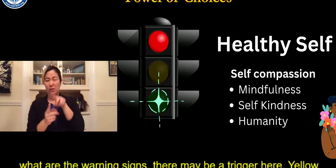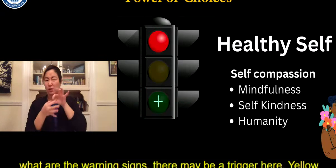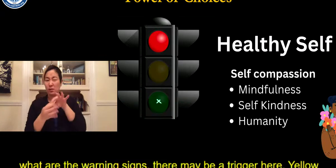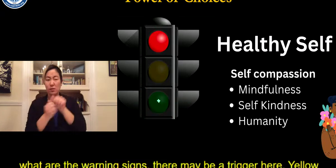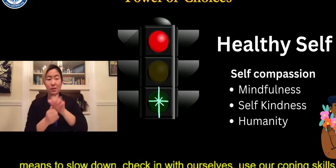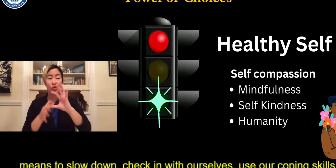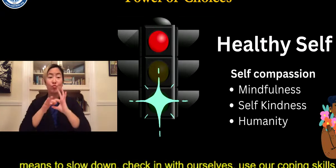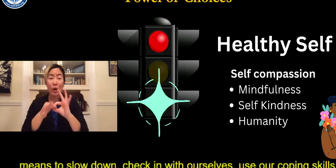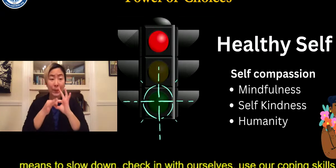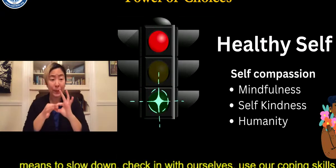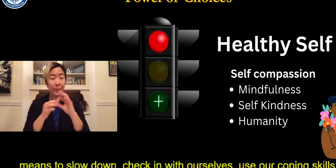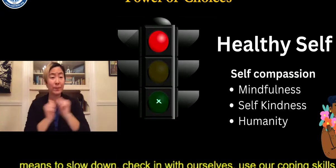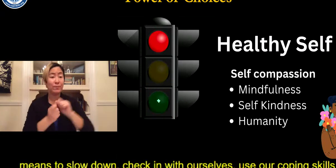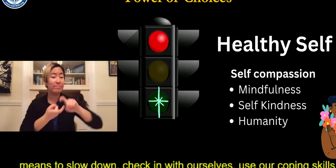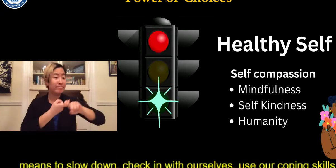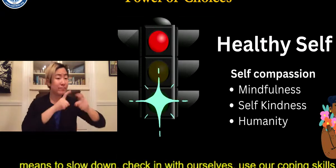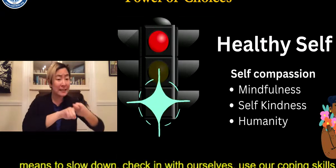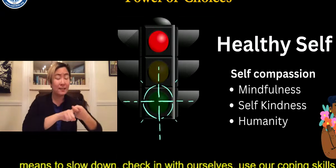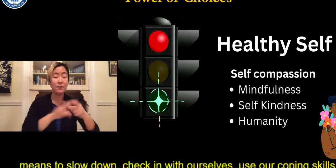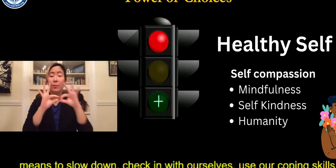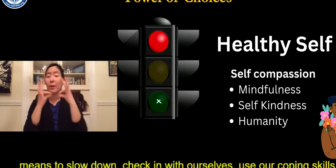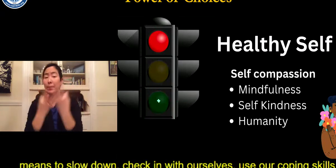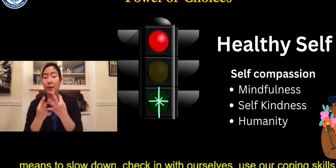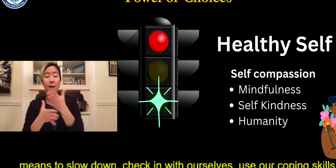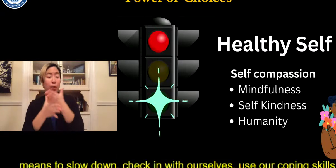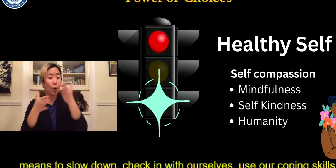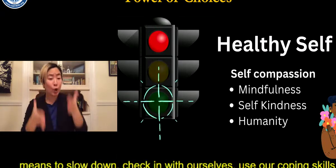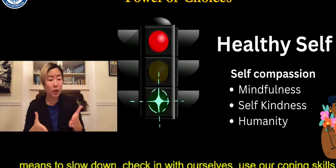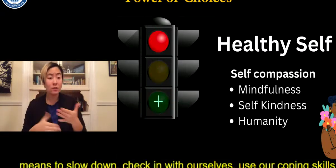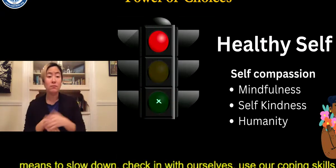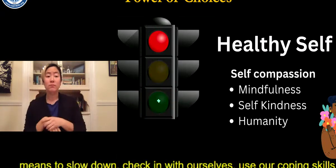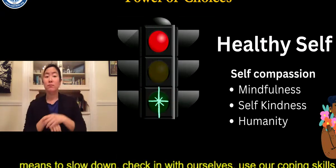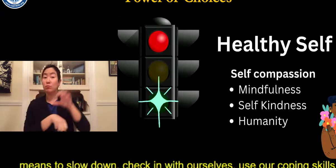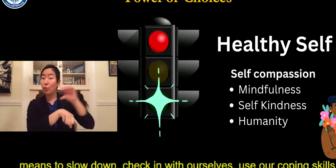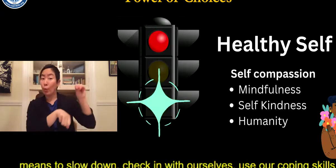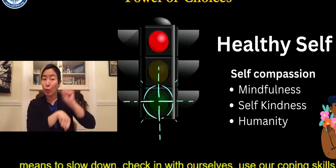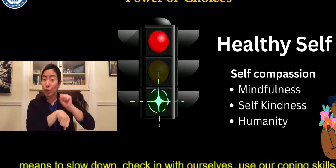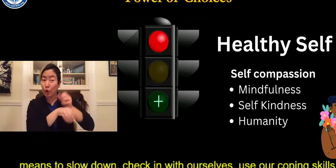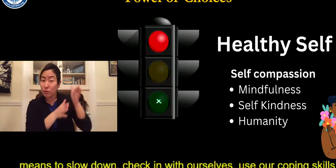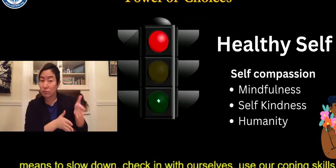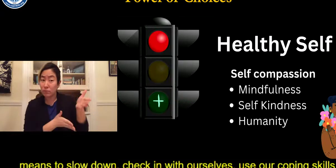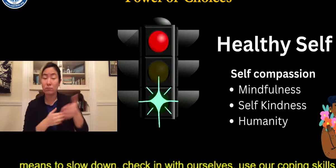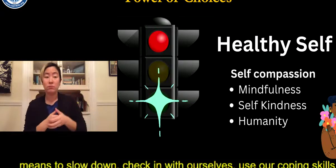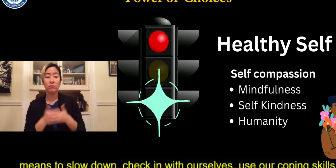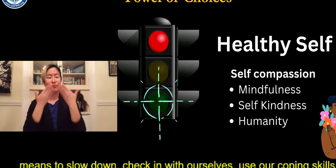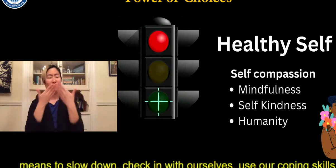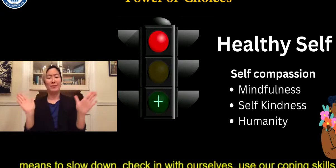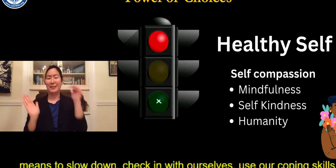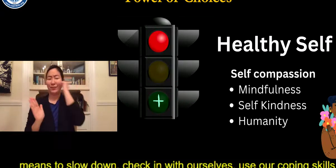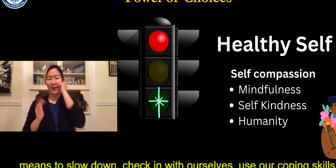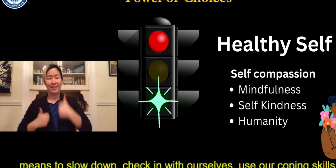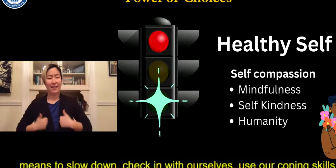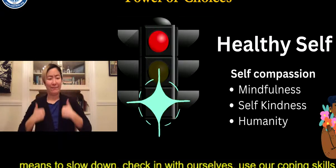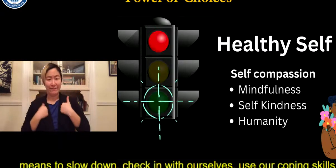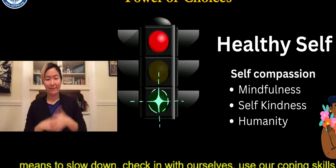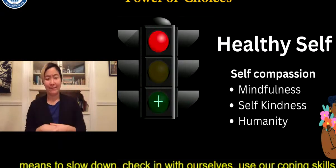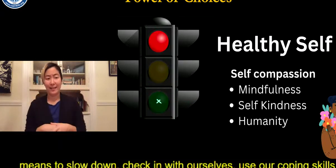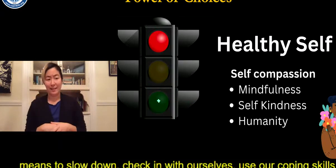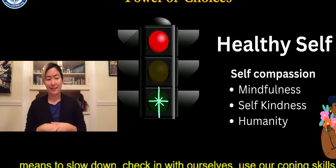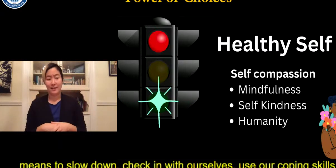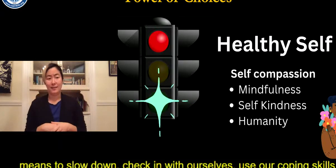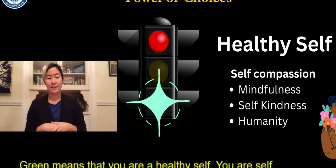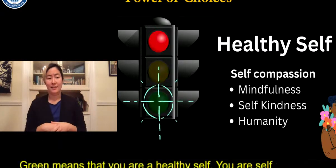self-compassionate. You are focused on living a happy life. And this can apply with relationships, family,